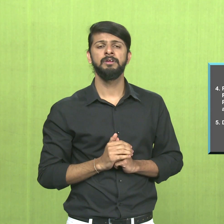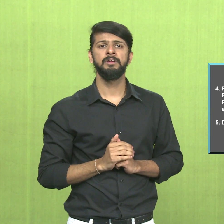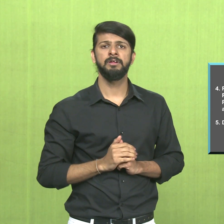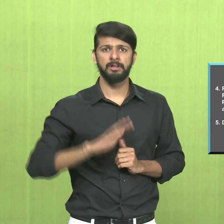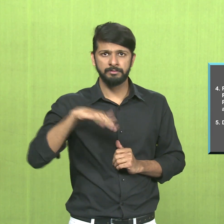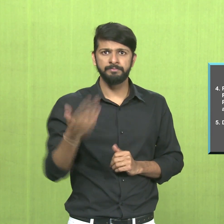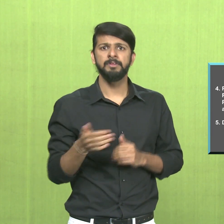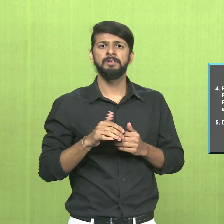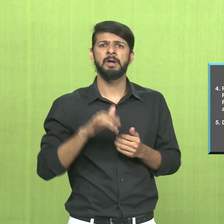In